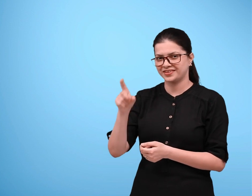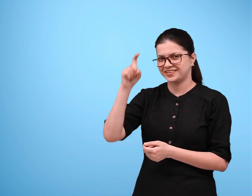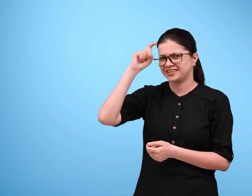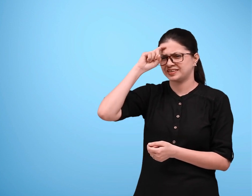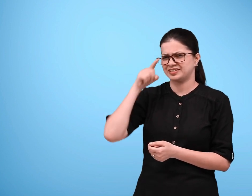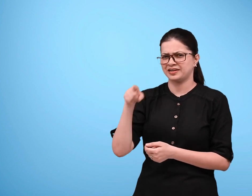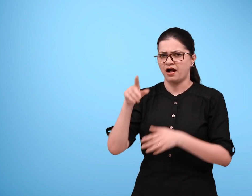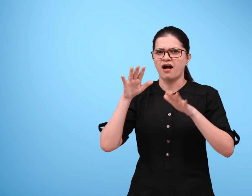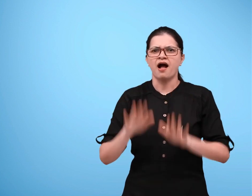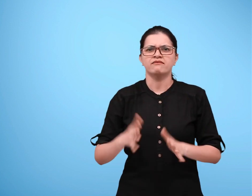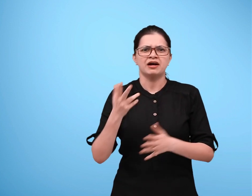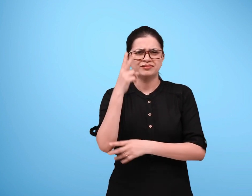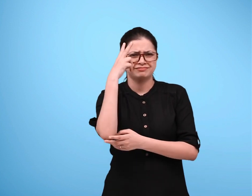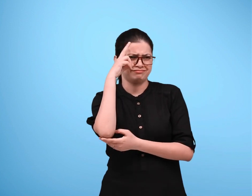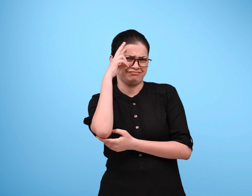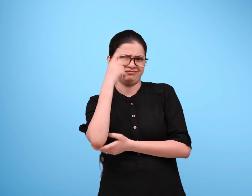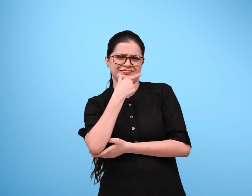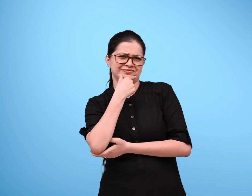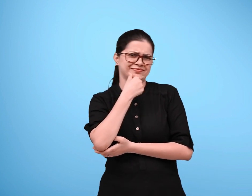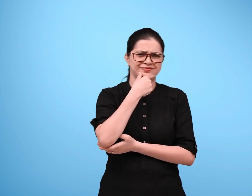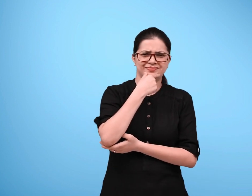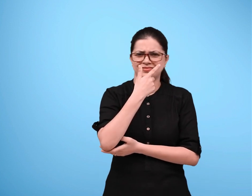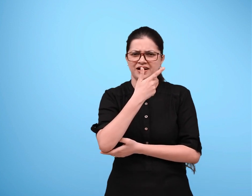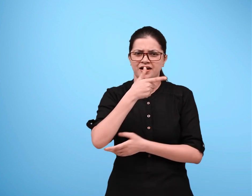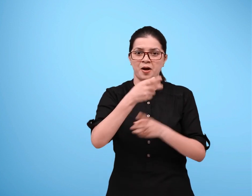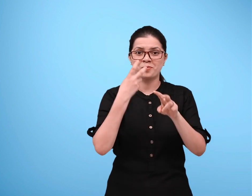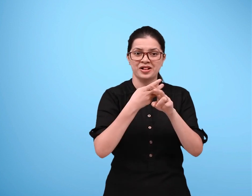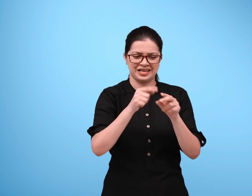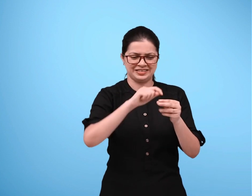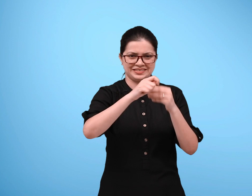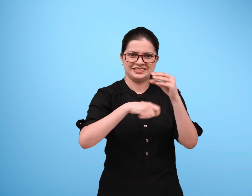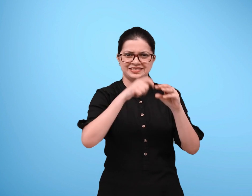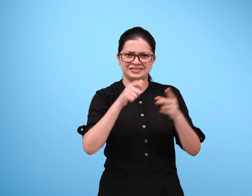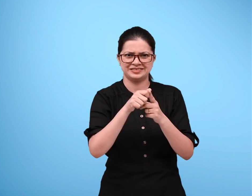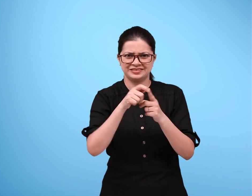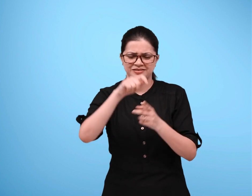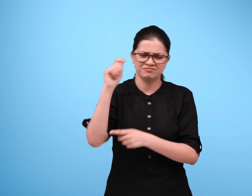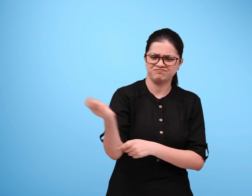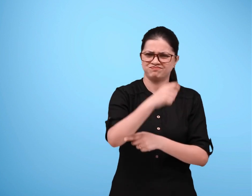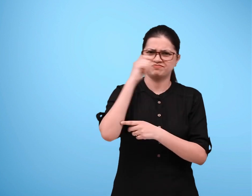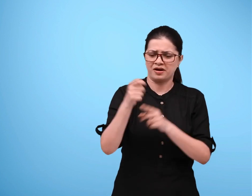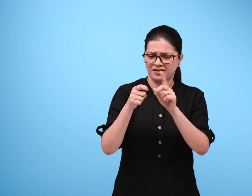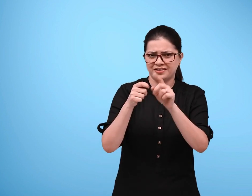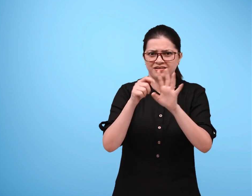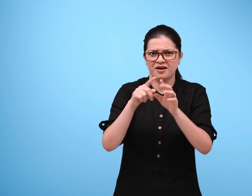Bujo is not sure why we say that the distance of the stone from your hand is the same when we whirl it around.